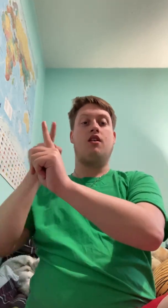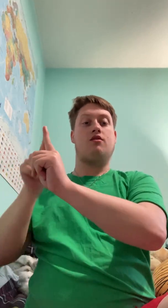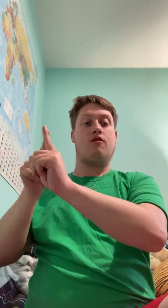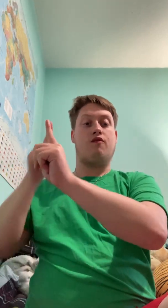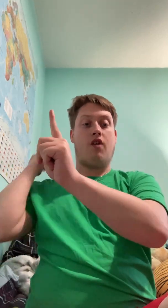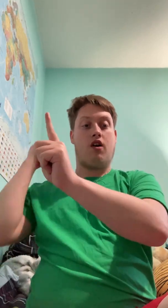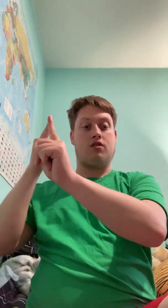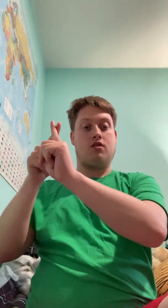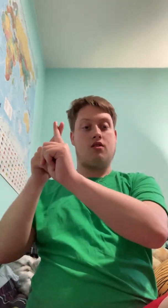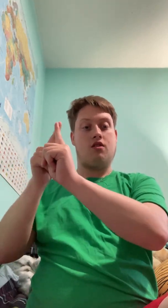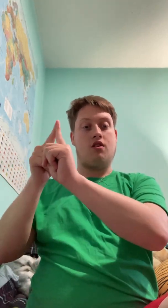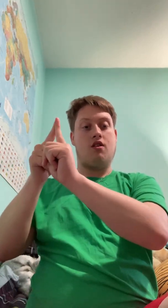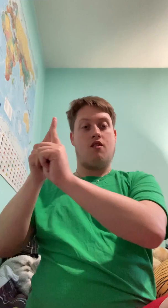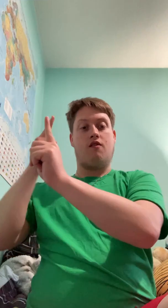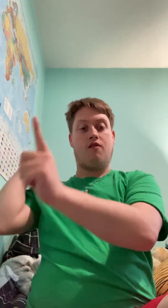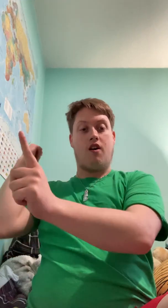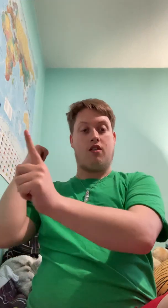So fast, fast.